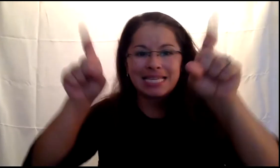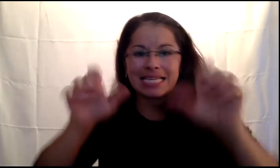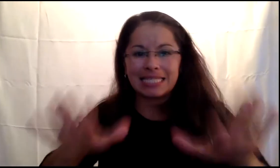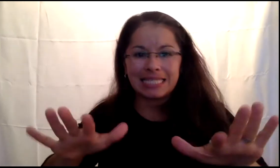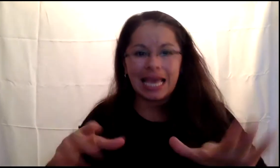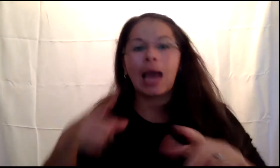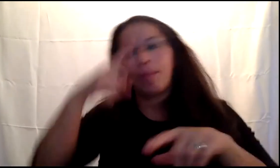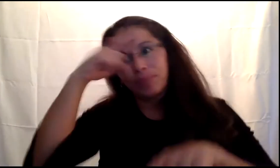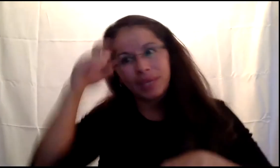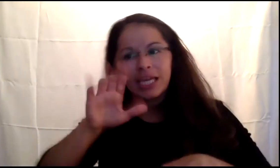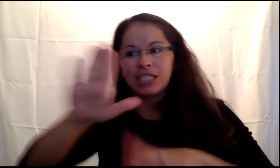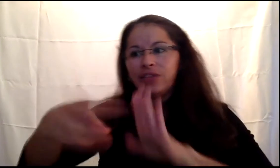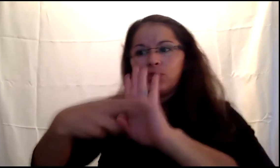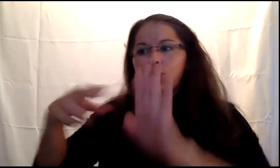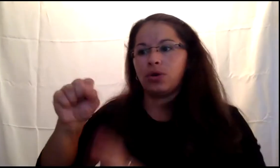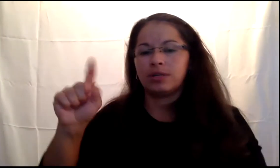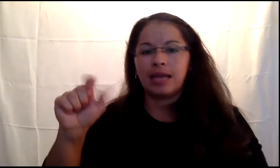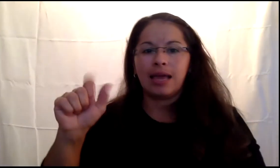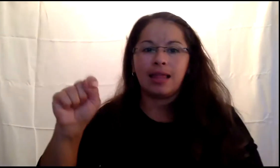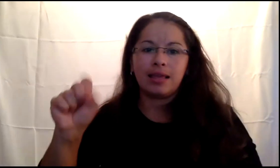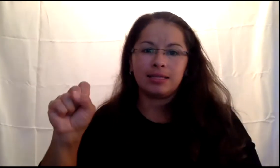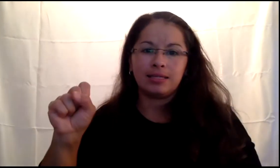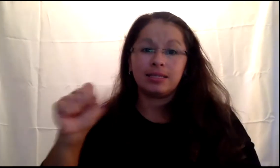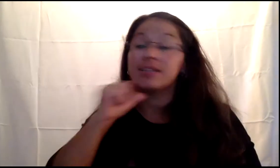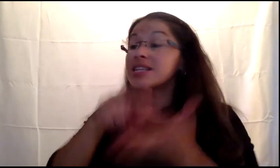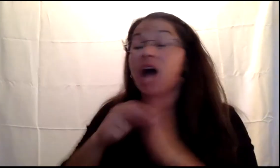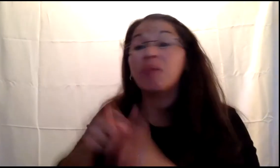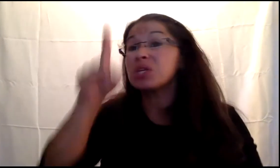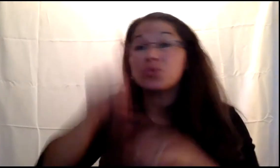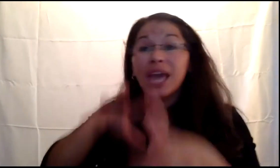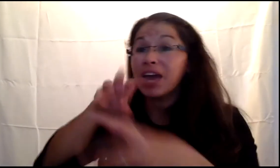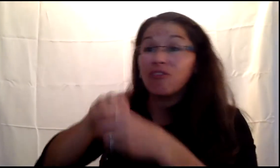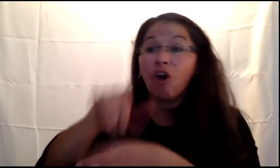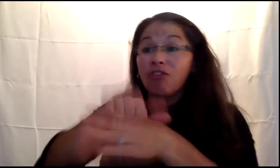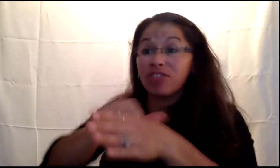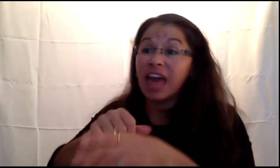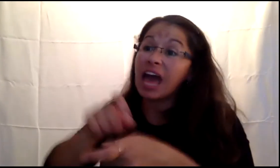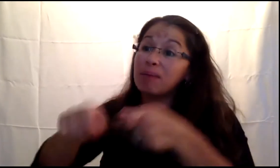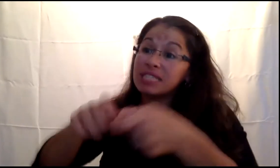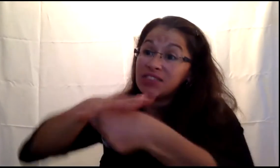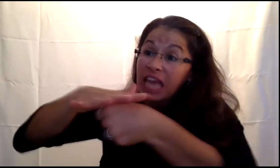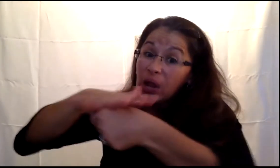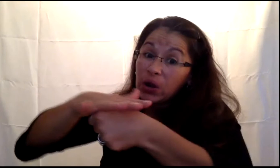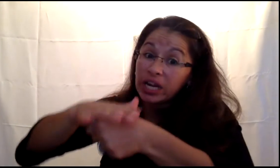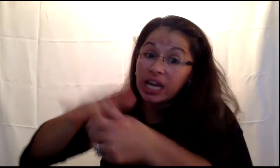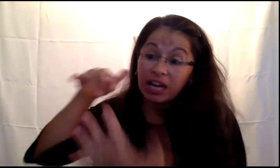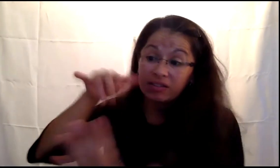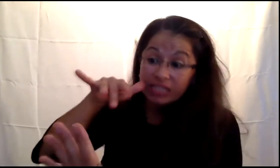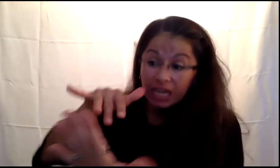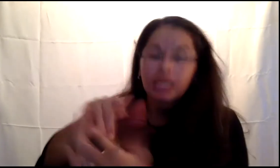that doesn't mean you can't get involved in that field of study. Definitely working with an advisor to help you identify,